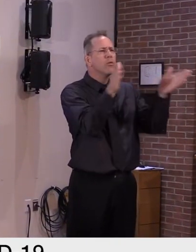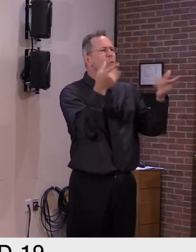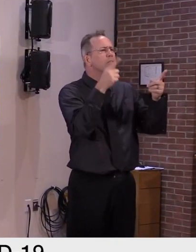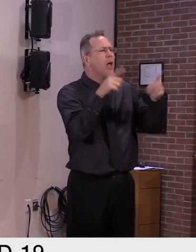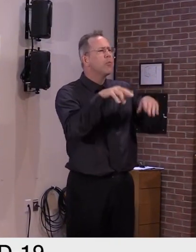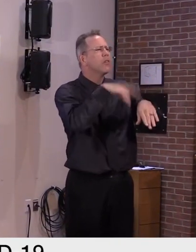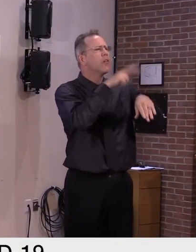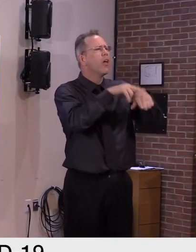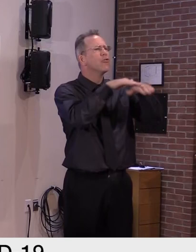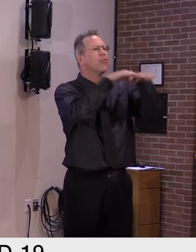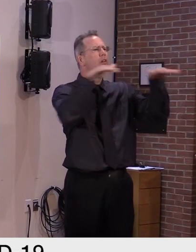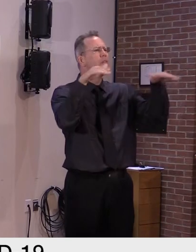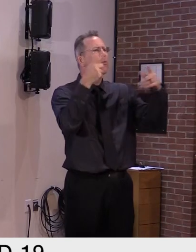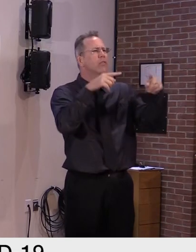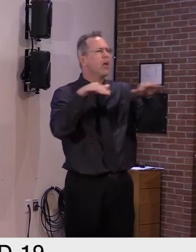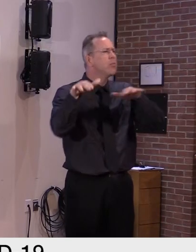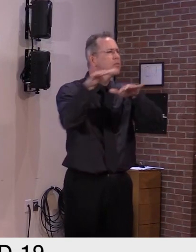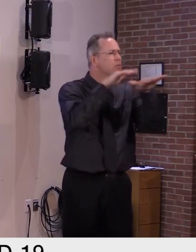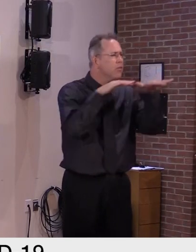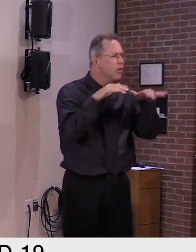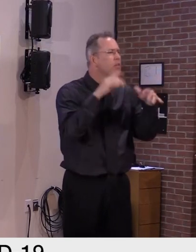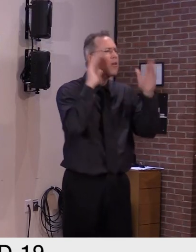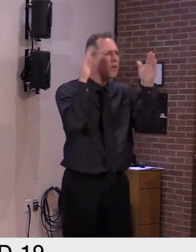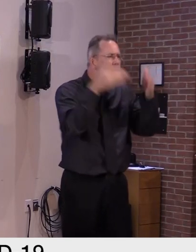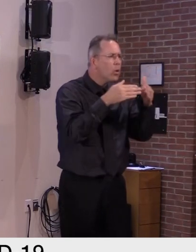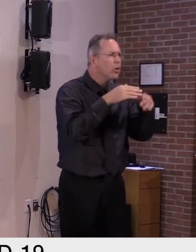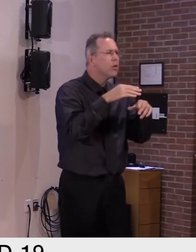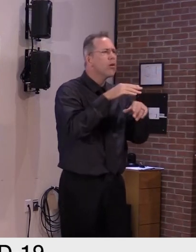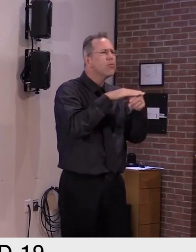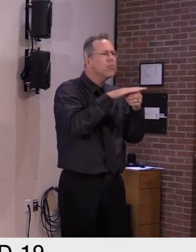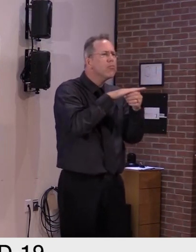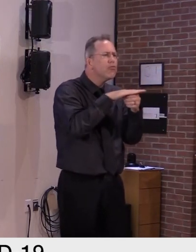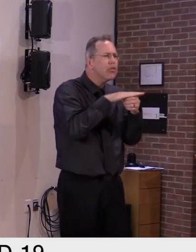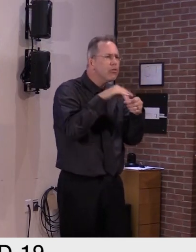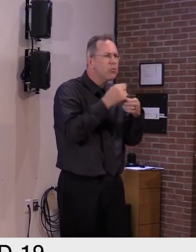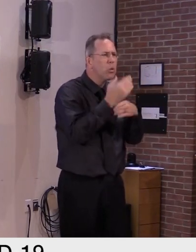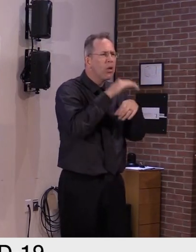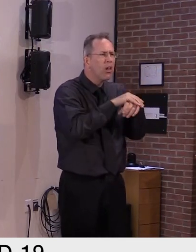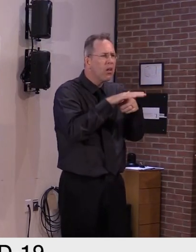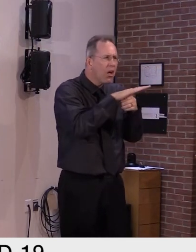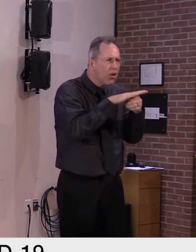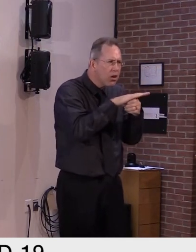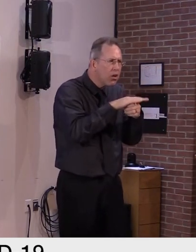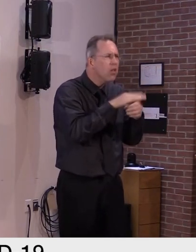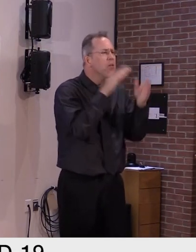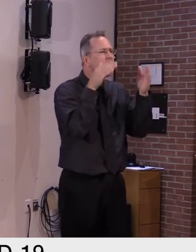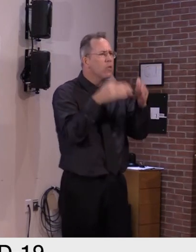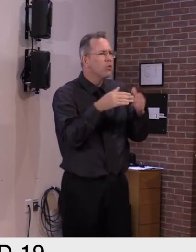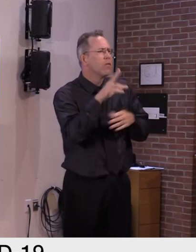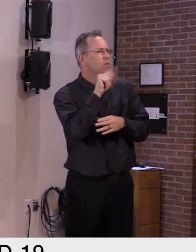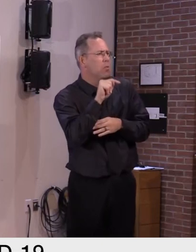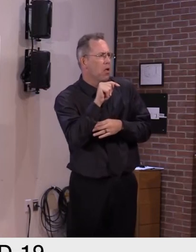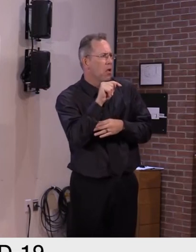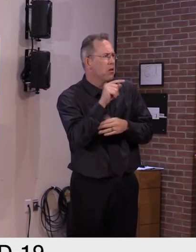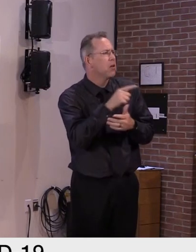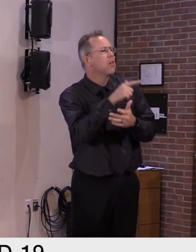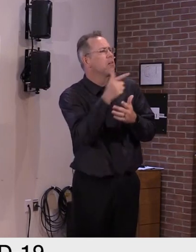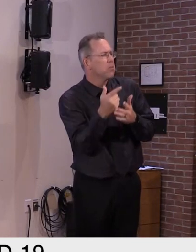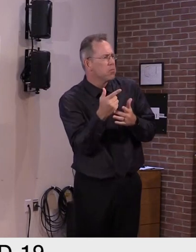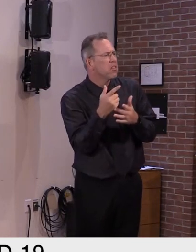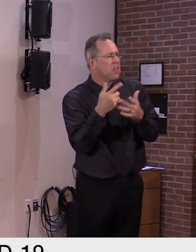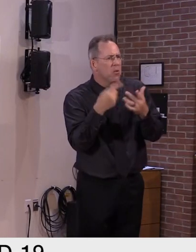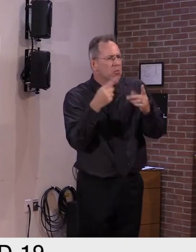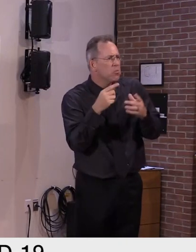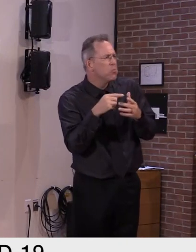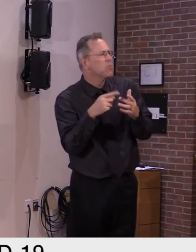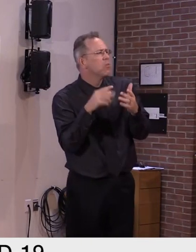country, then turn back to our regional data, focusing specifically on Vermont data from the past week and modeling and forecast projections